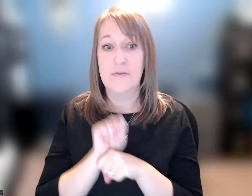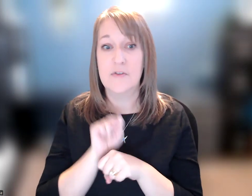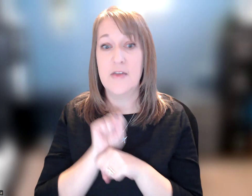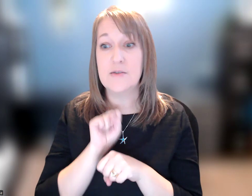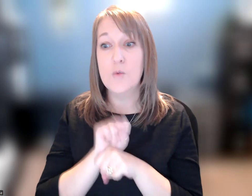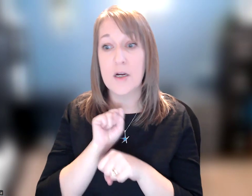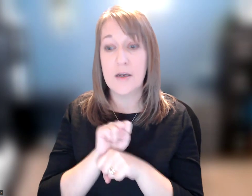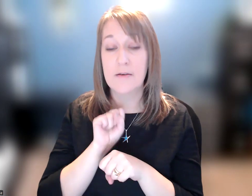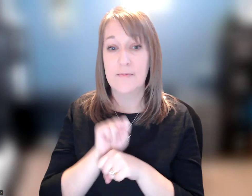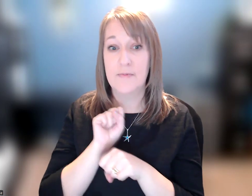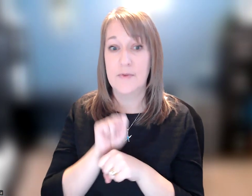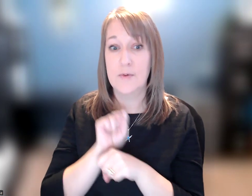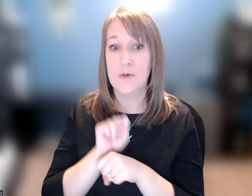So that's work, work.